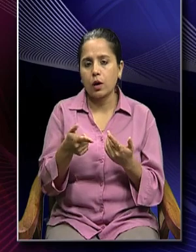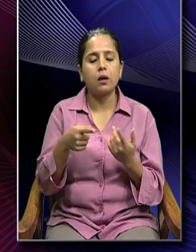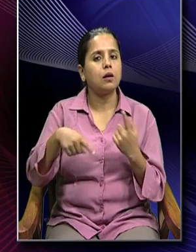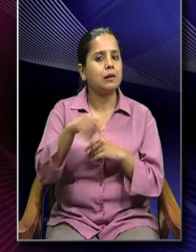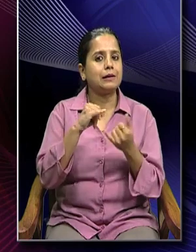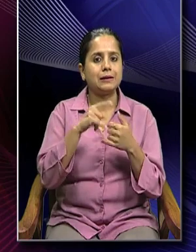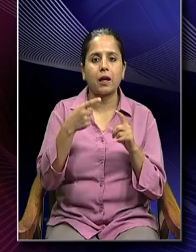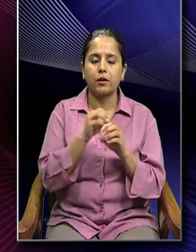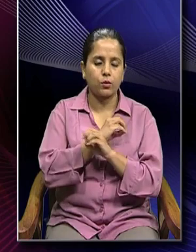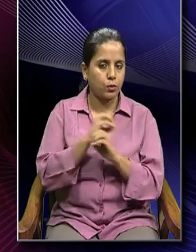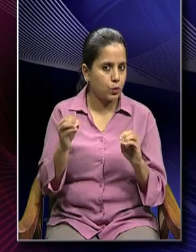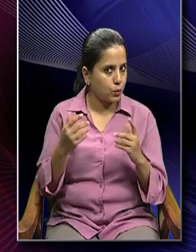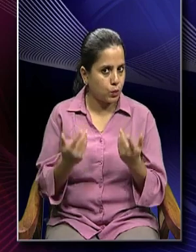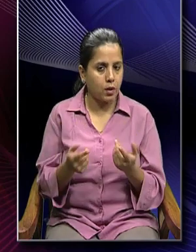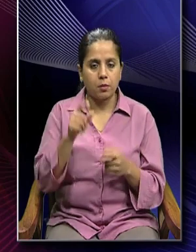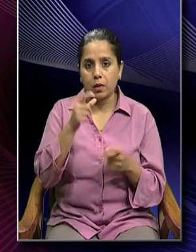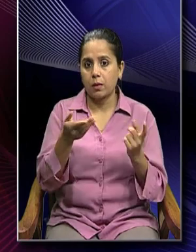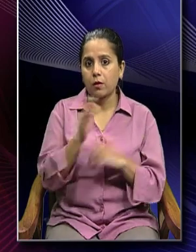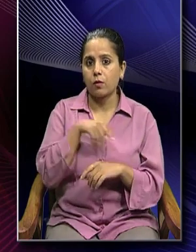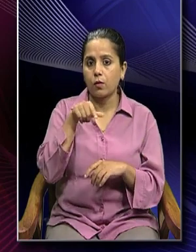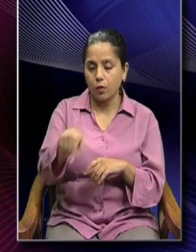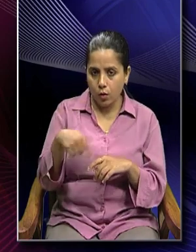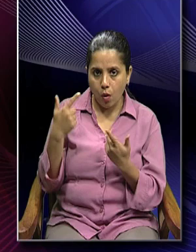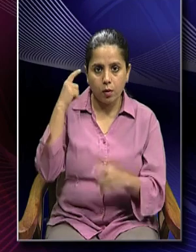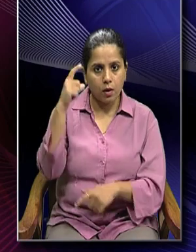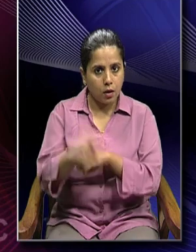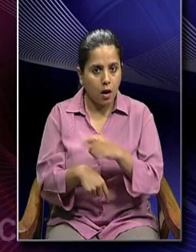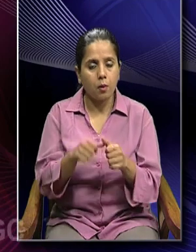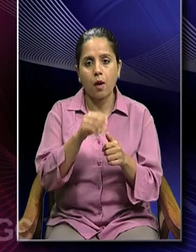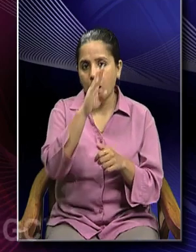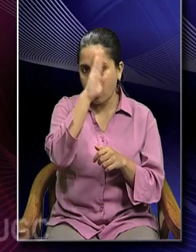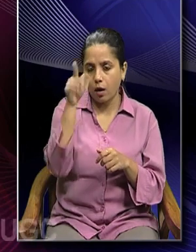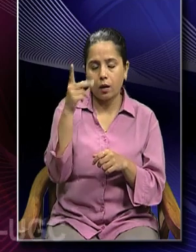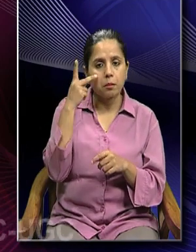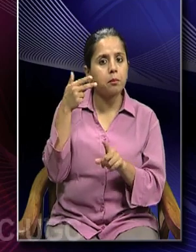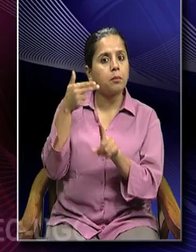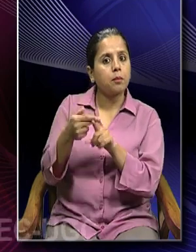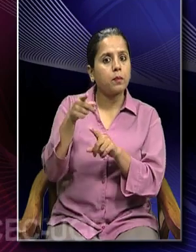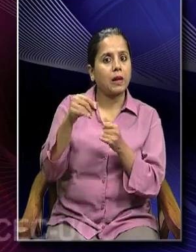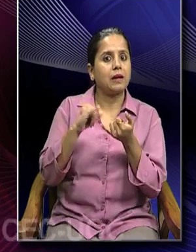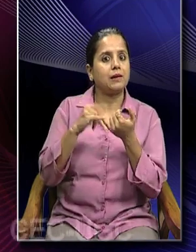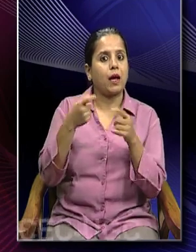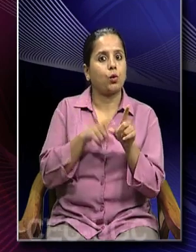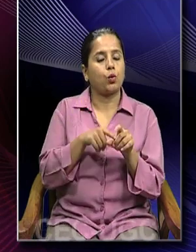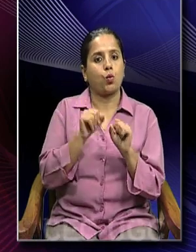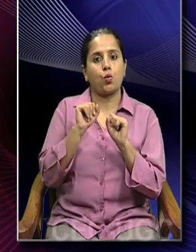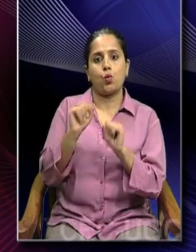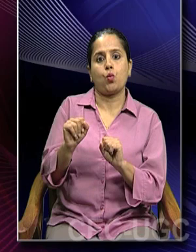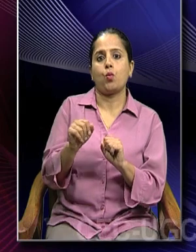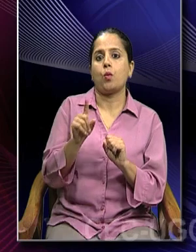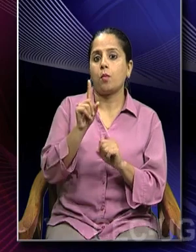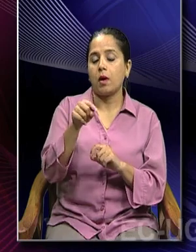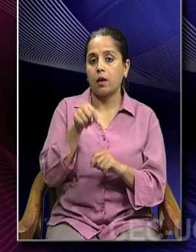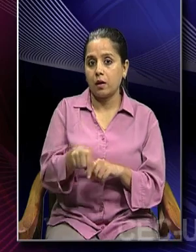sacred. People from industry and academia, they consider it to be a very secular word, and since they